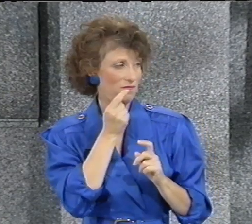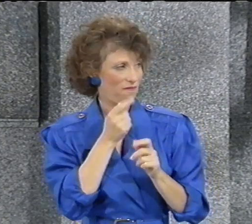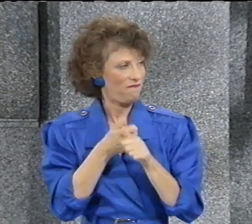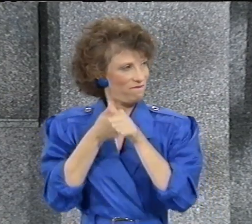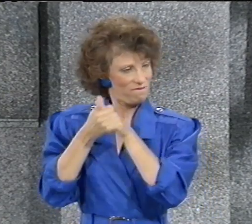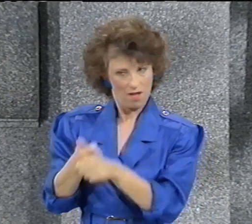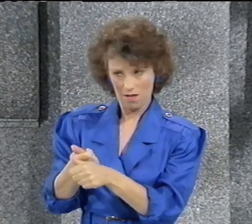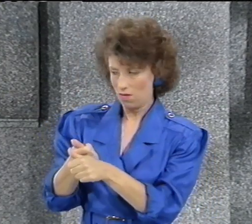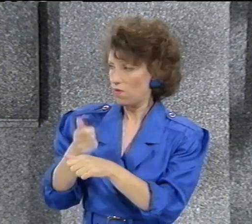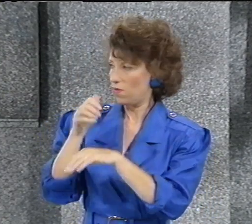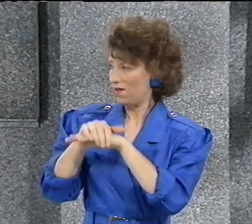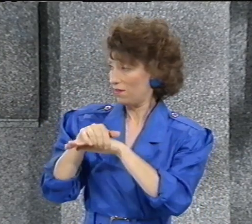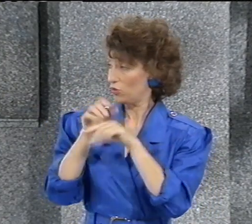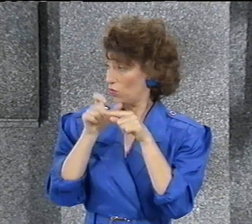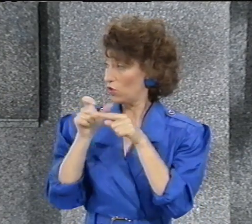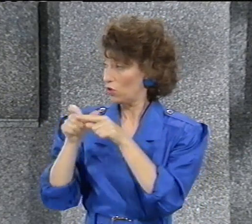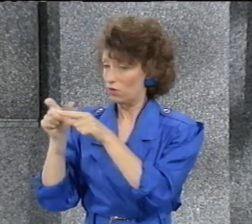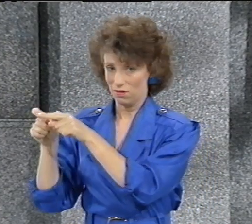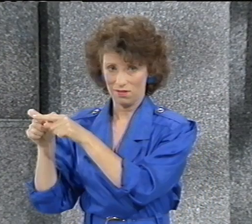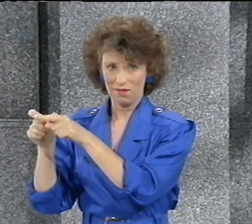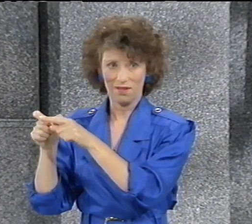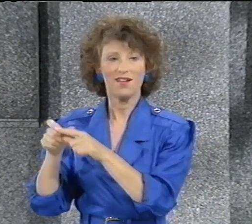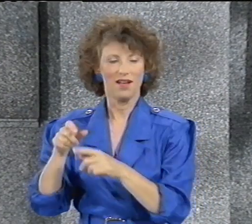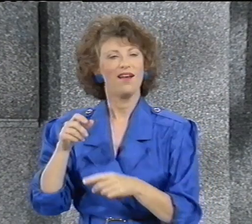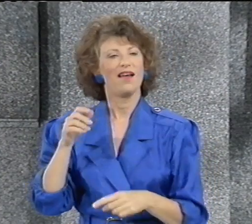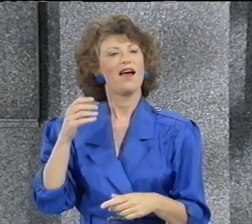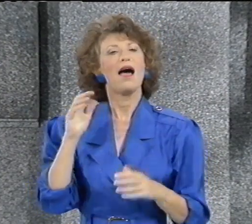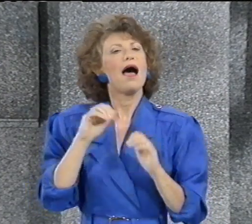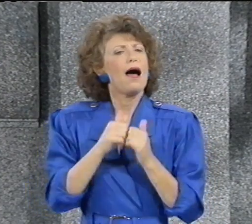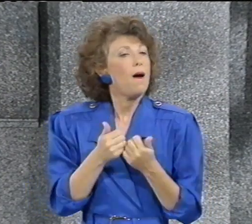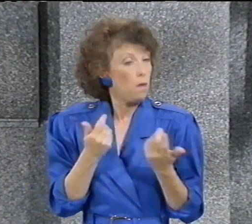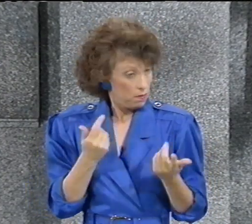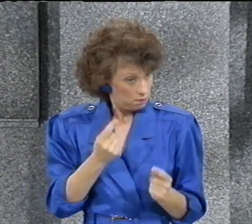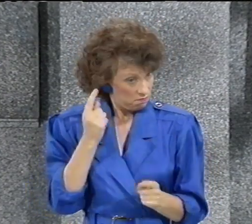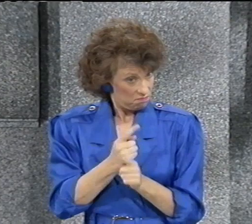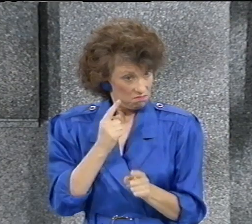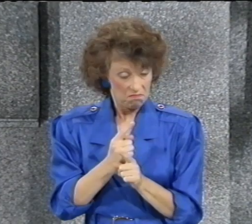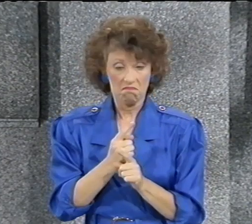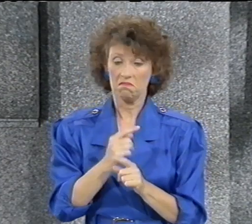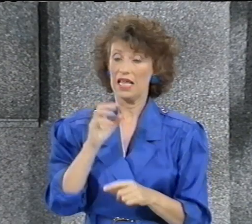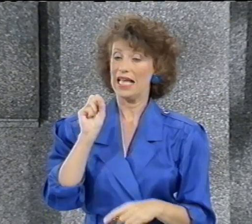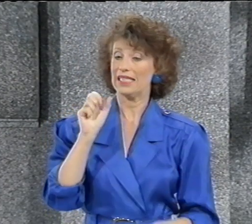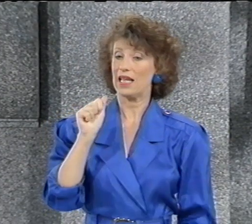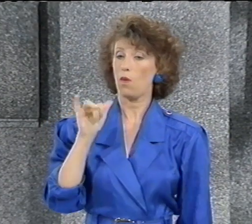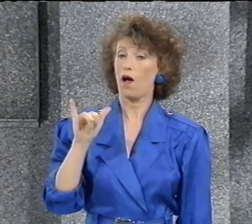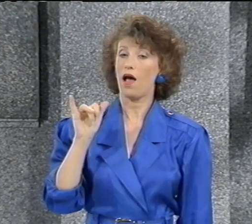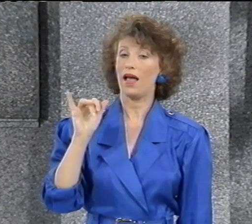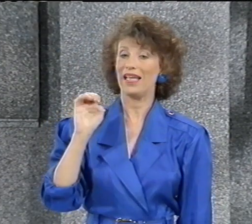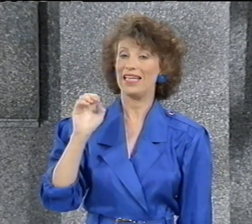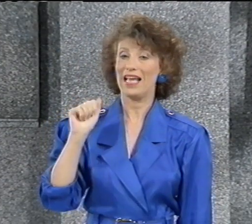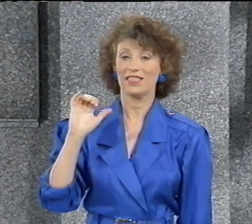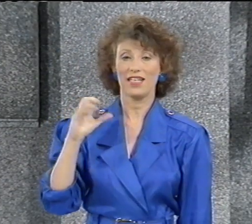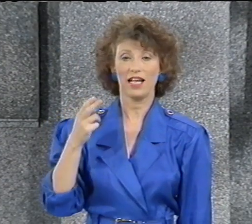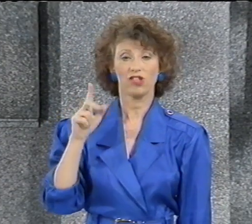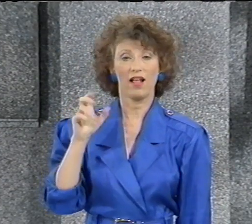signing, we need to use mouth movements to follow the English words. Is it appropriate to